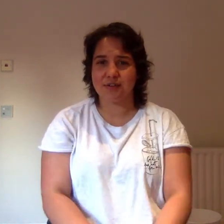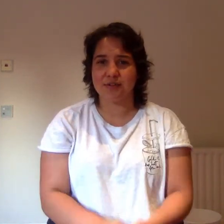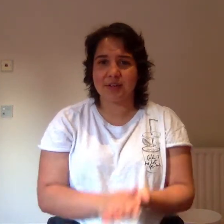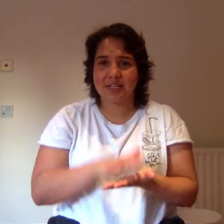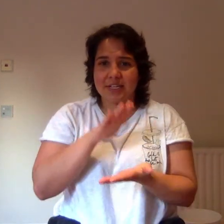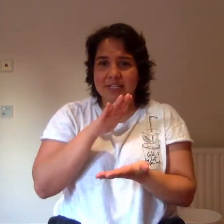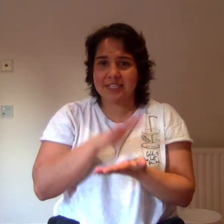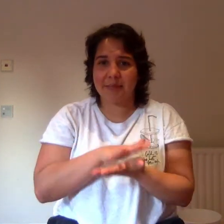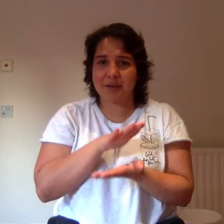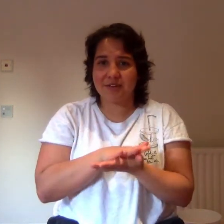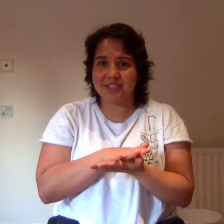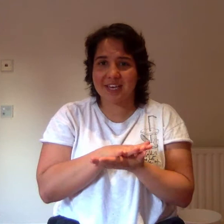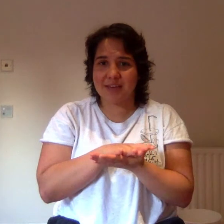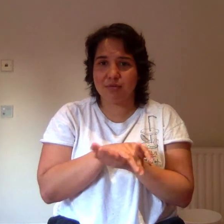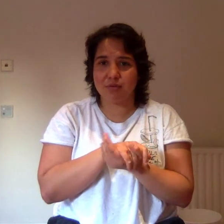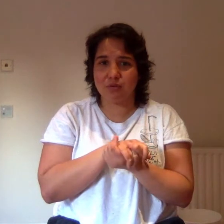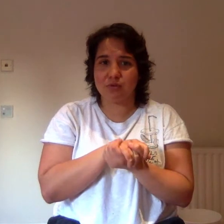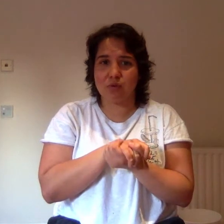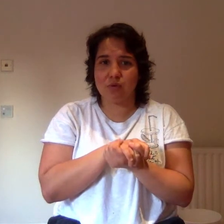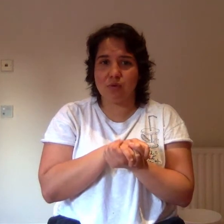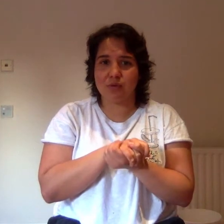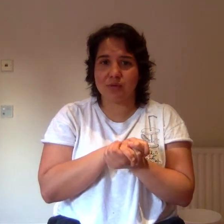so tapping on a table or